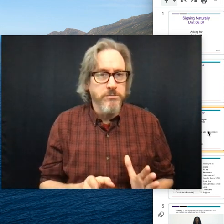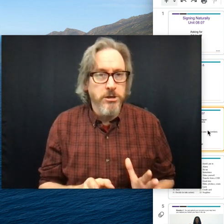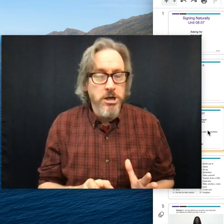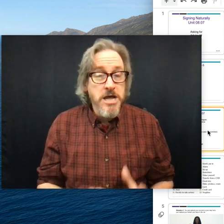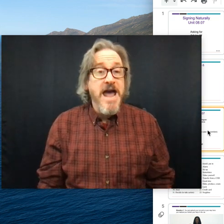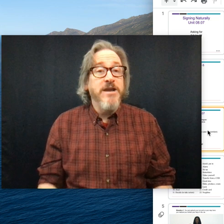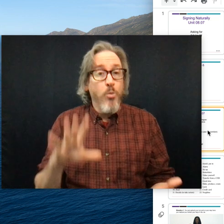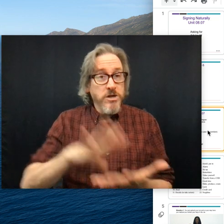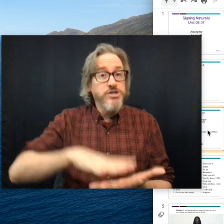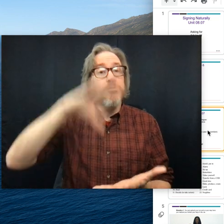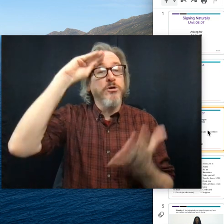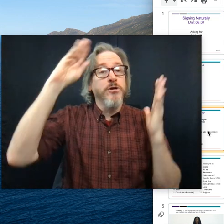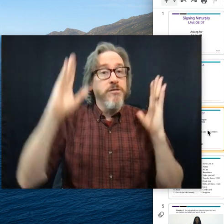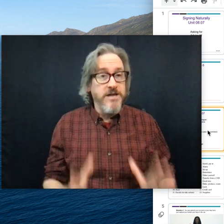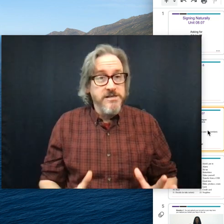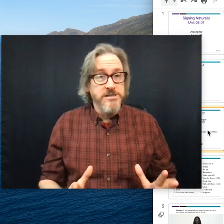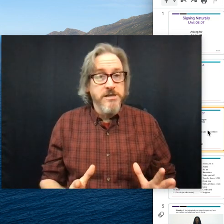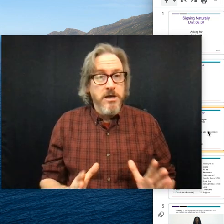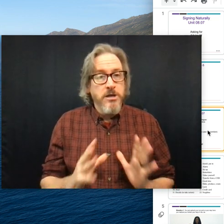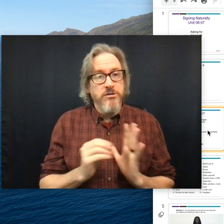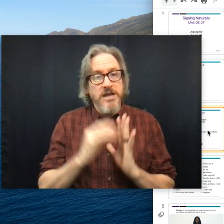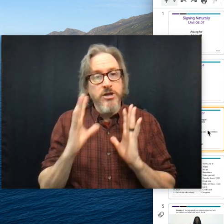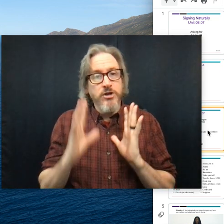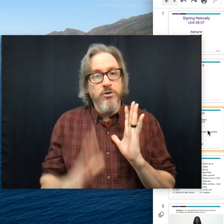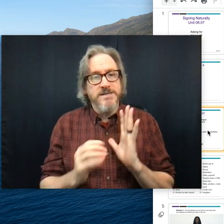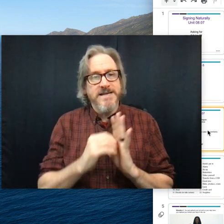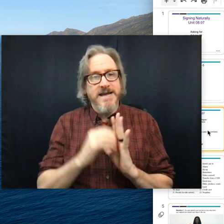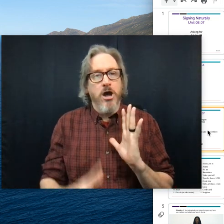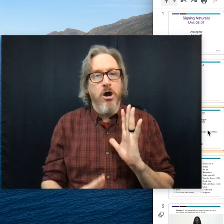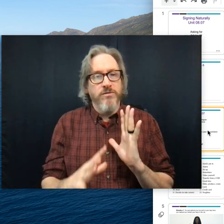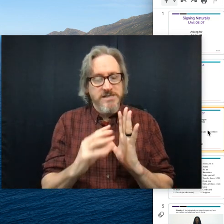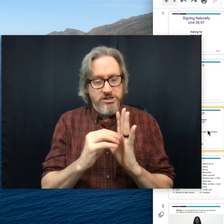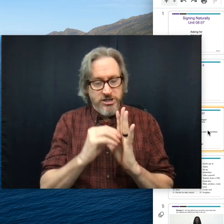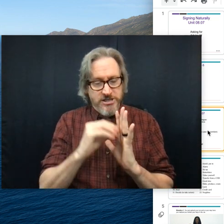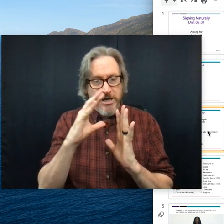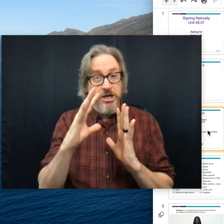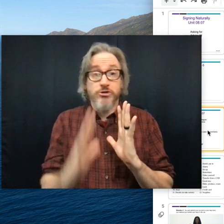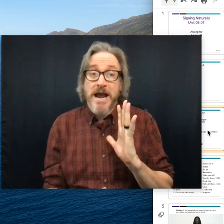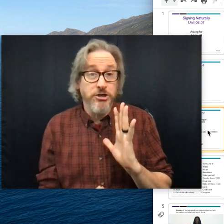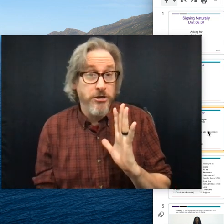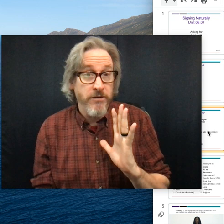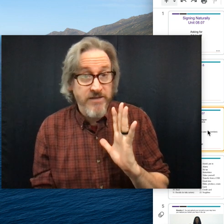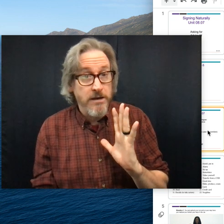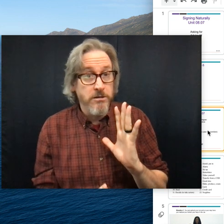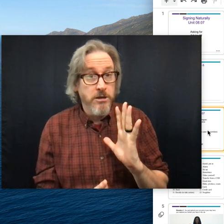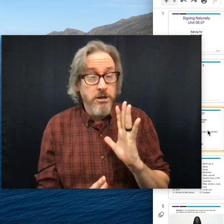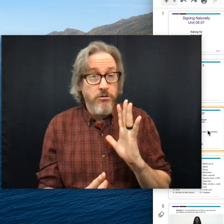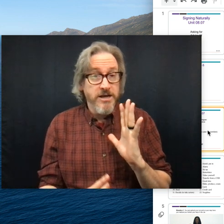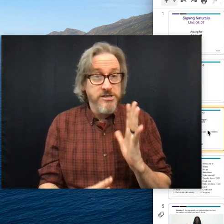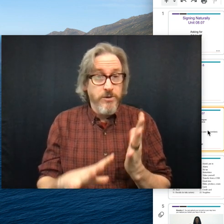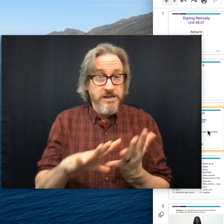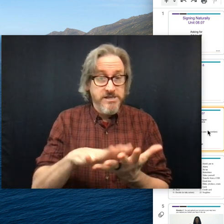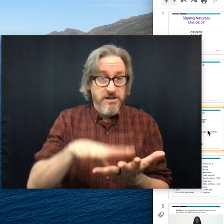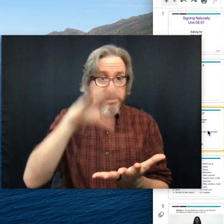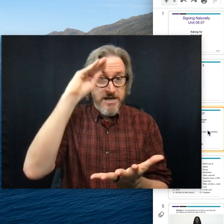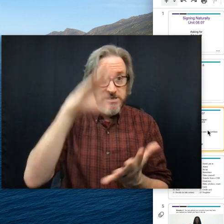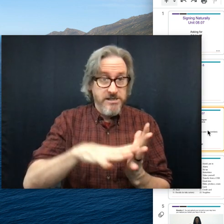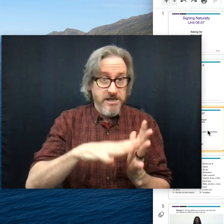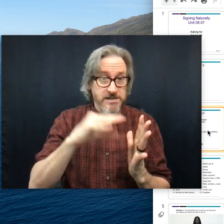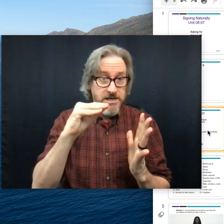person. And once you learn this, then you understand, oh, this is just a contraction of that, right? So